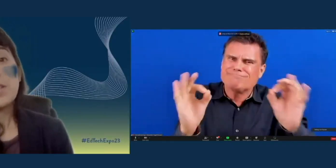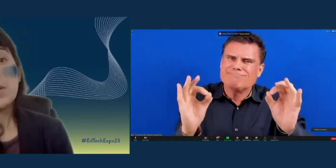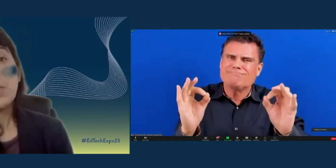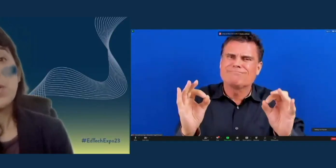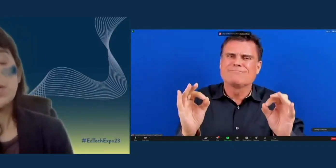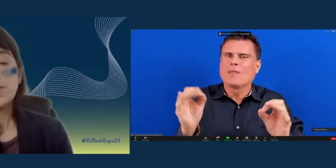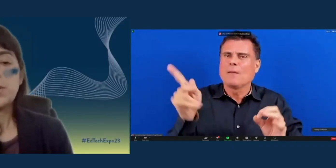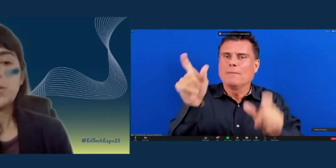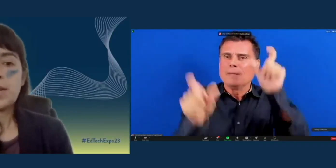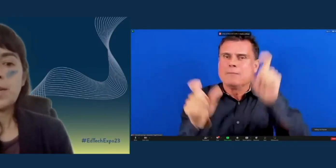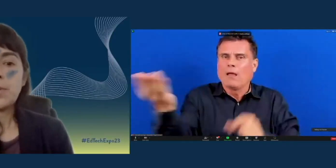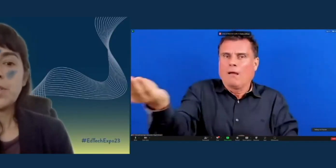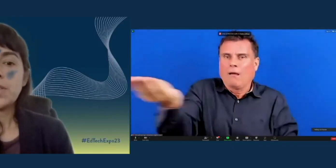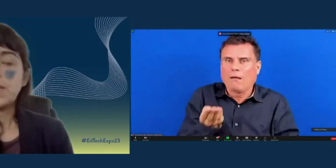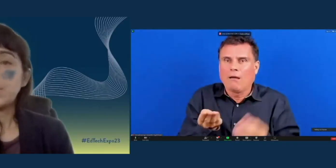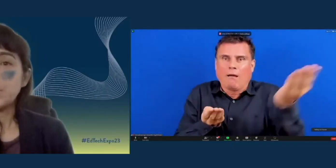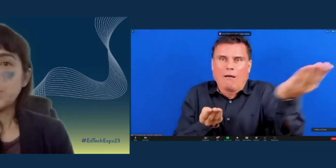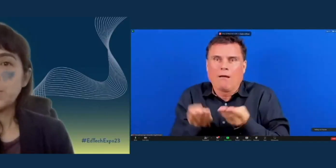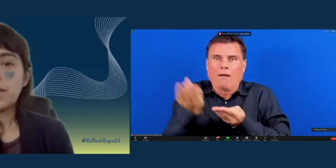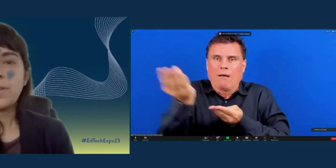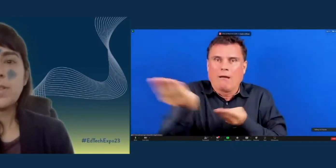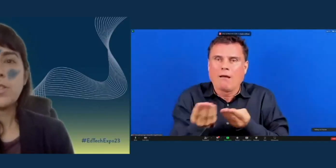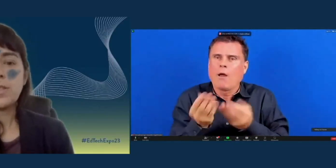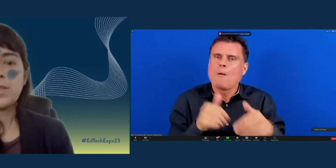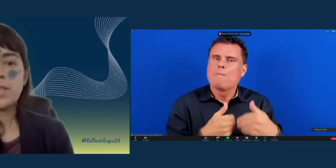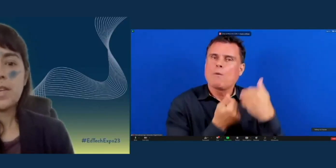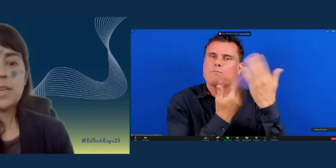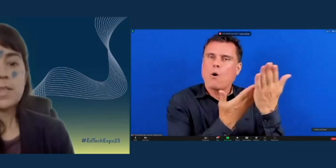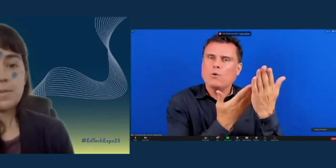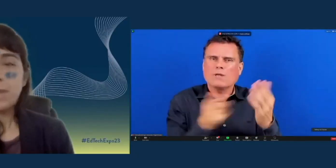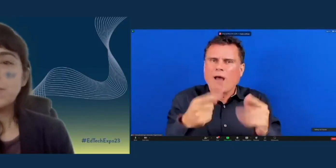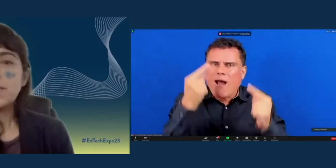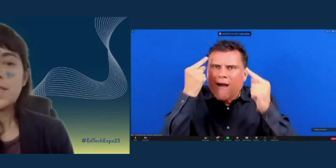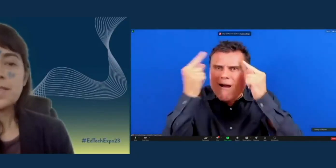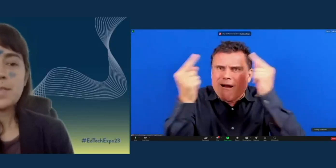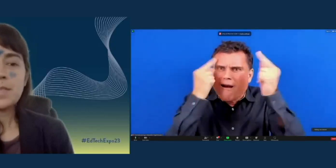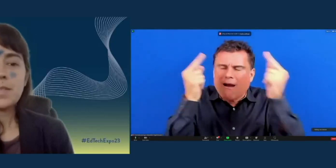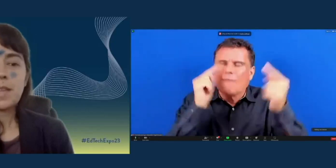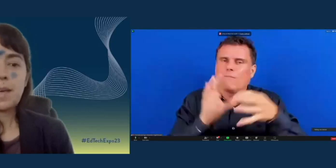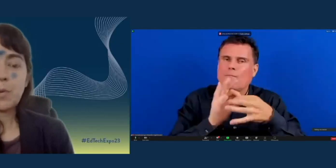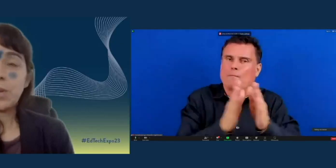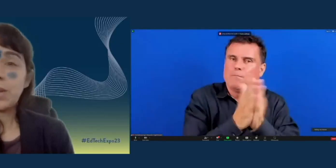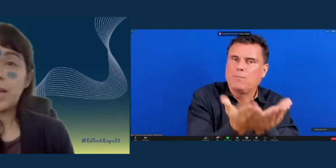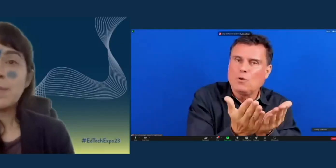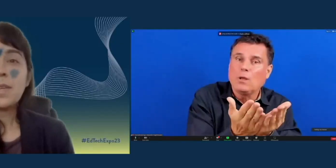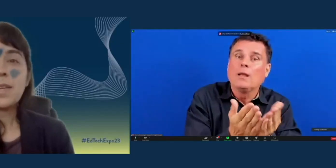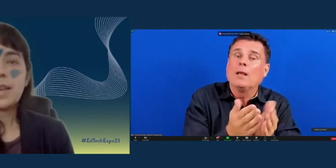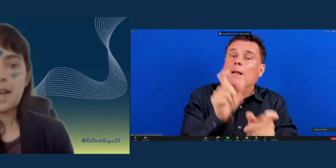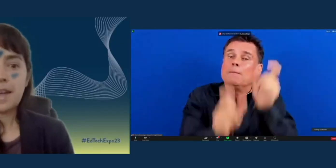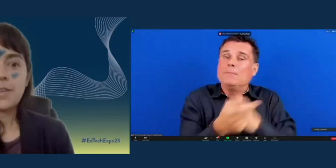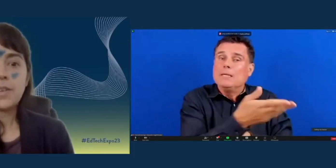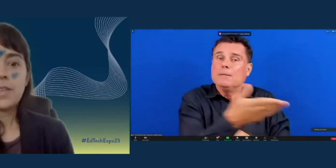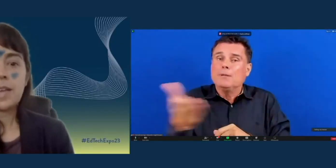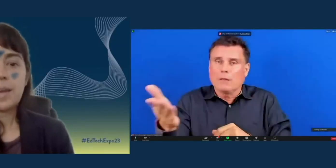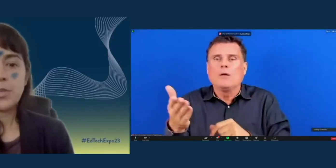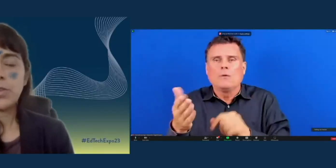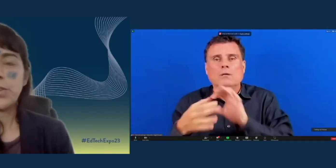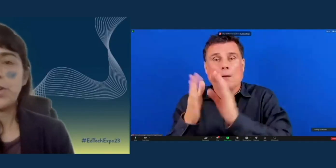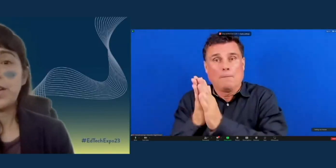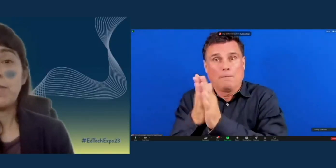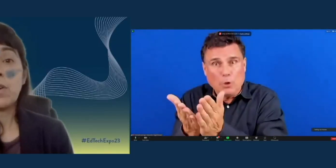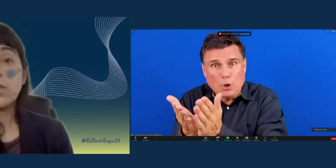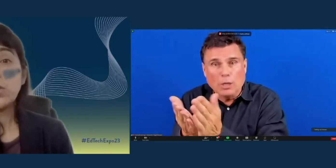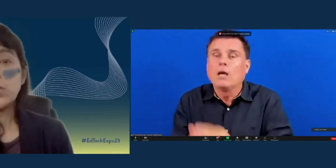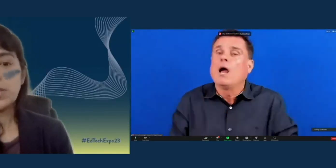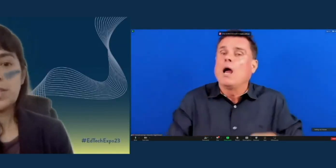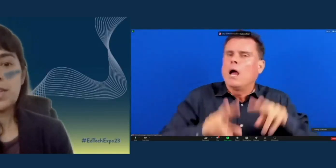to the awardees who created books in underserved languages, developed assessments that more reliably and accurately capture learning